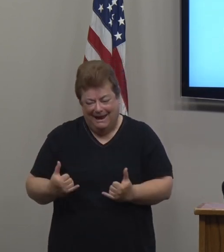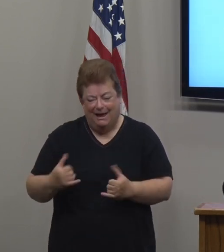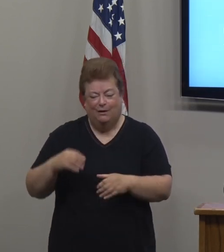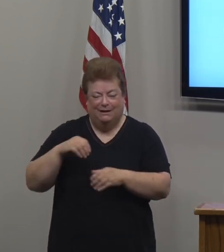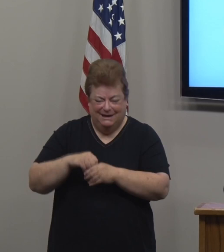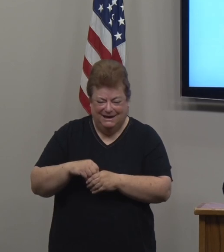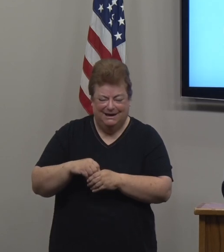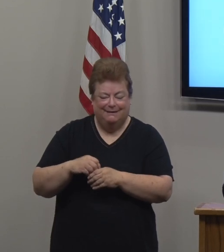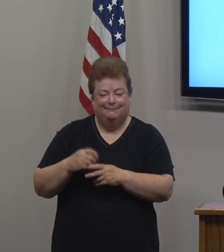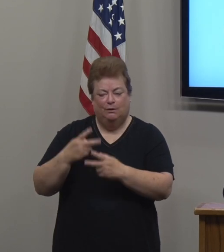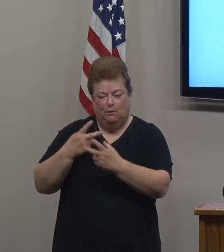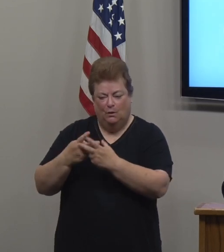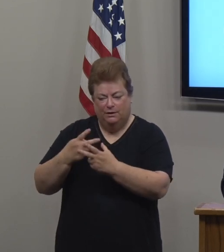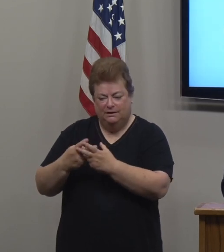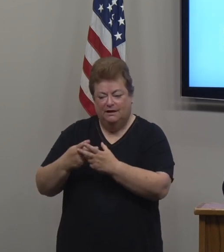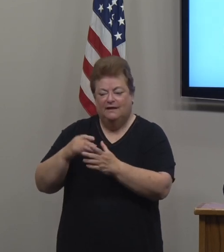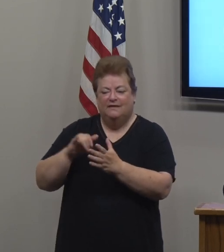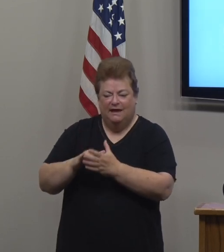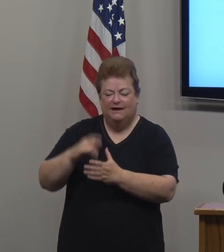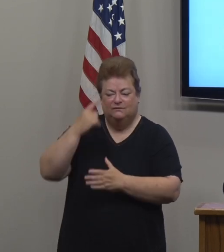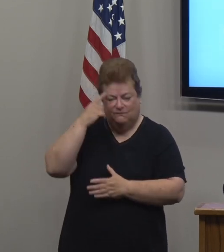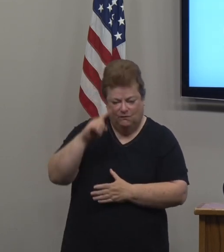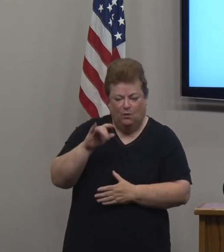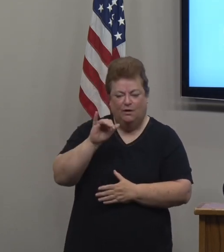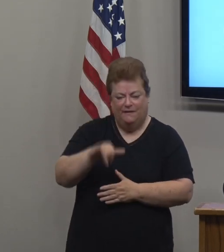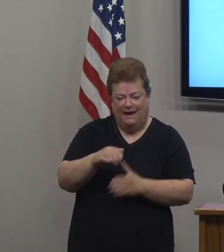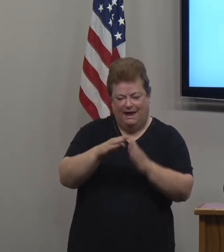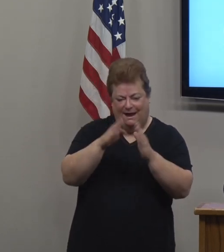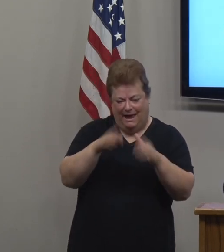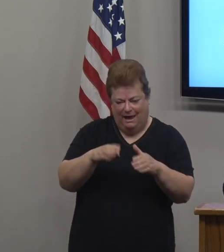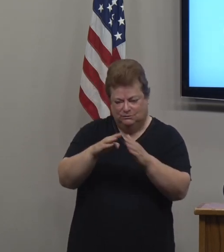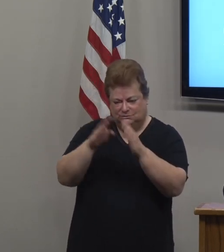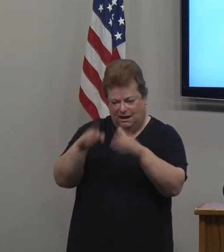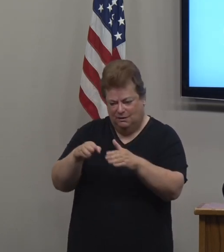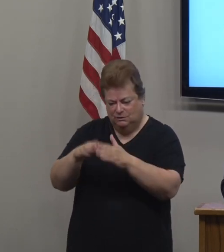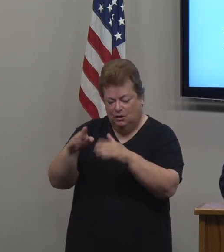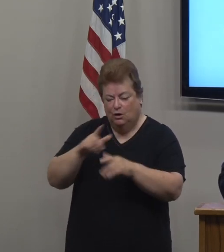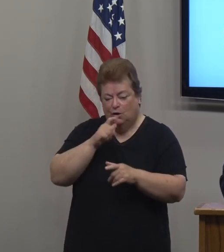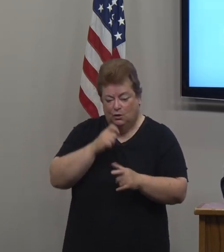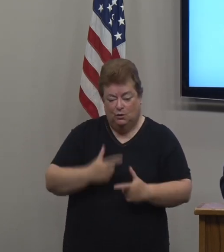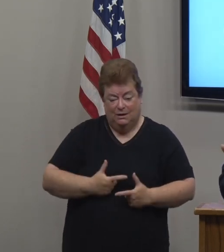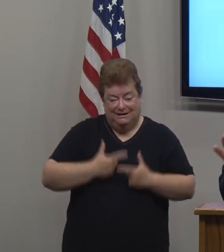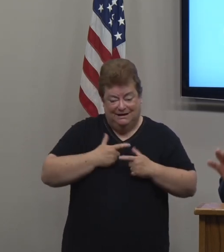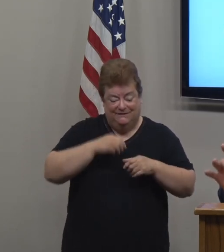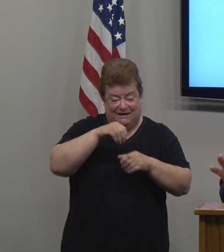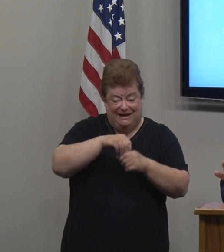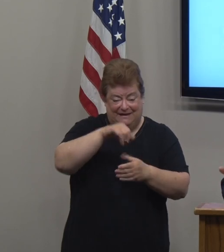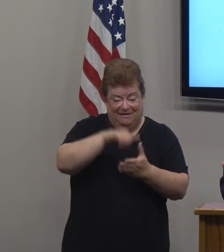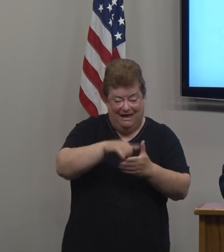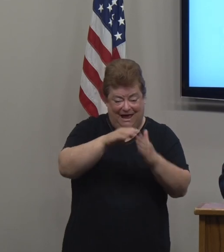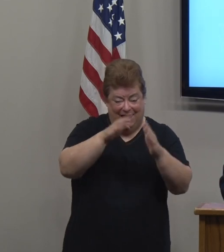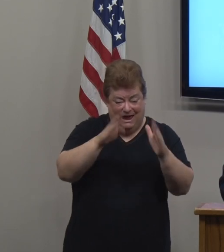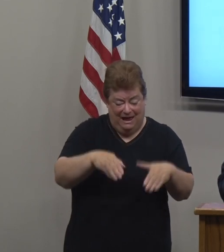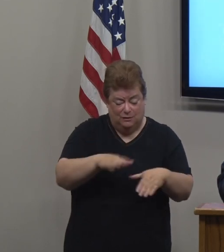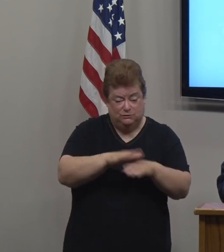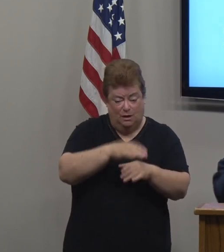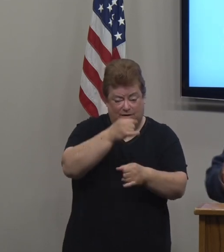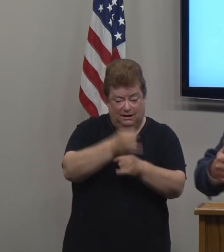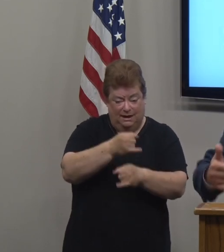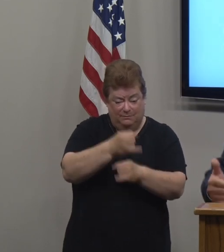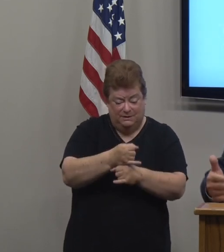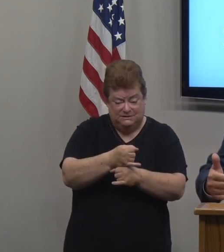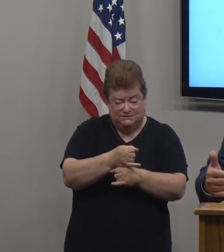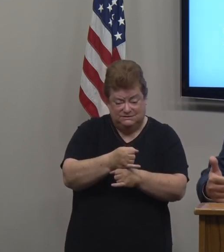stage of quarantine, that's for the house. The students who are living in the house on the campus in order